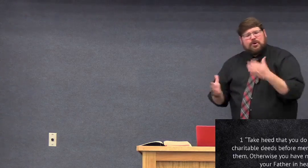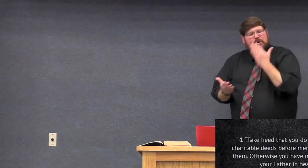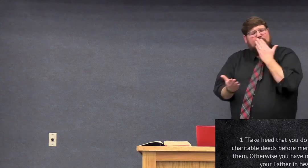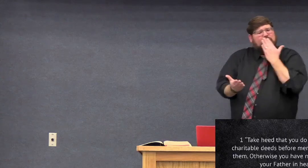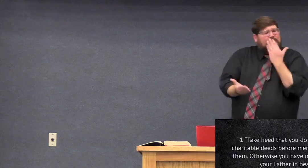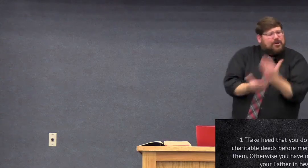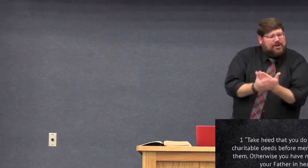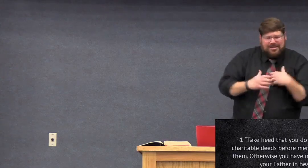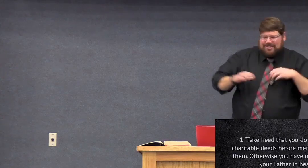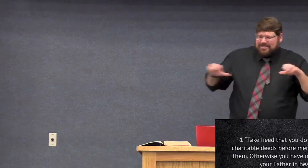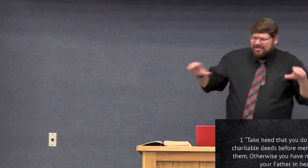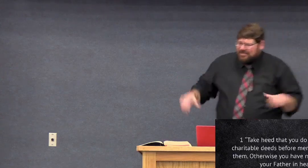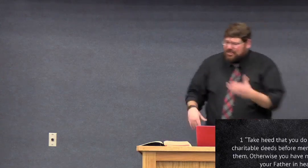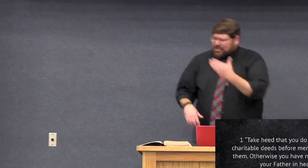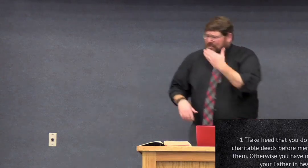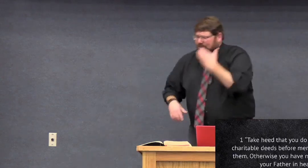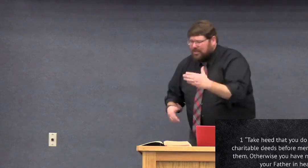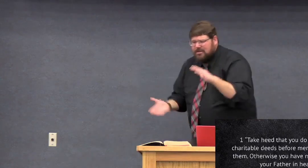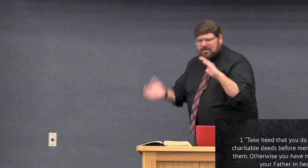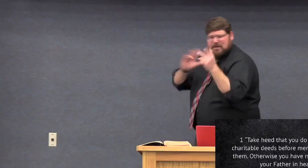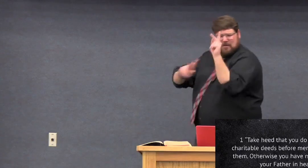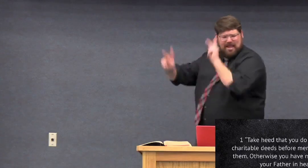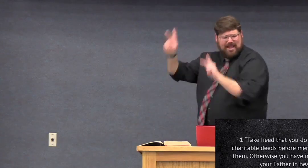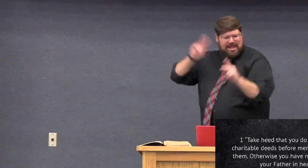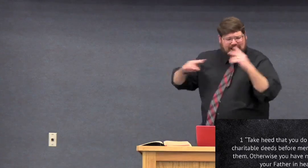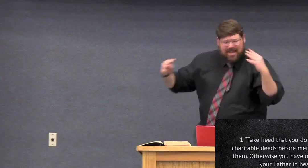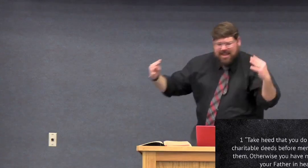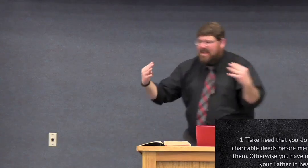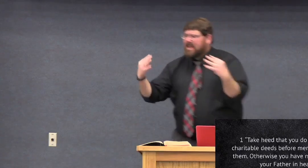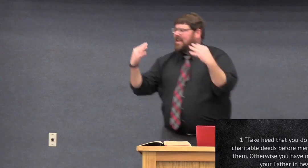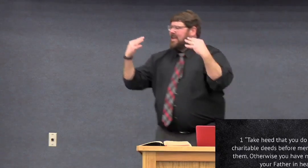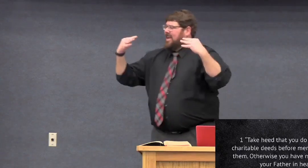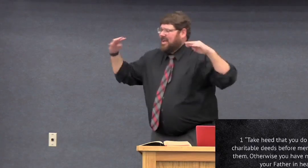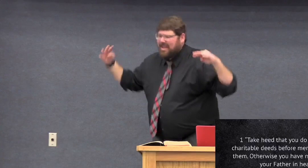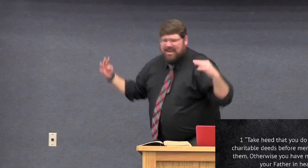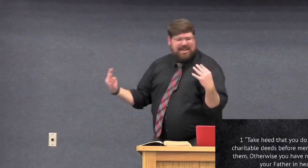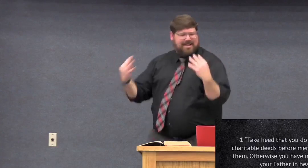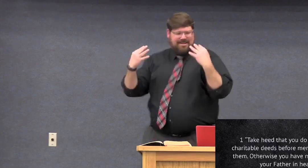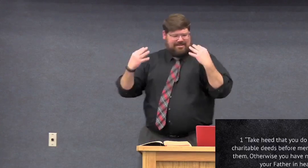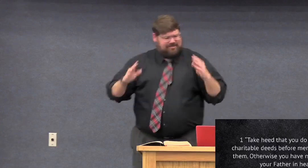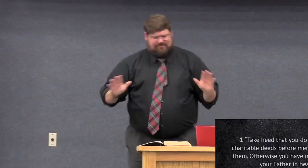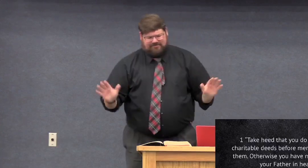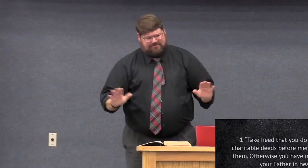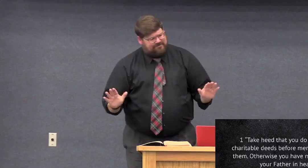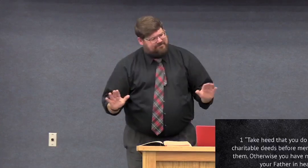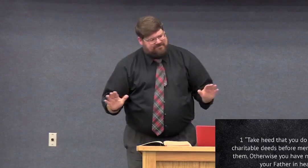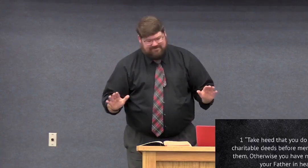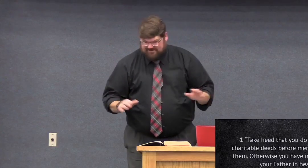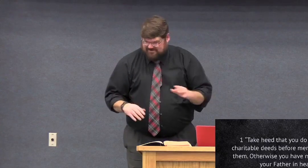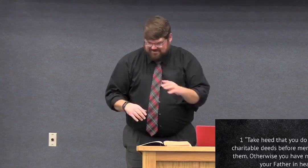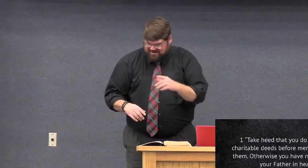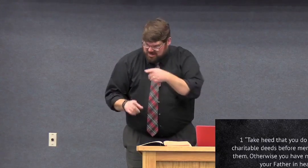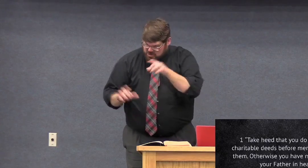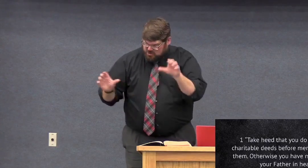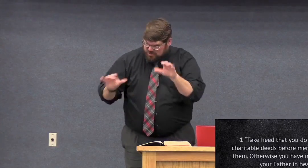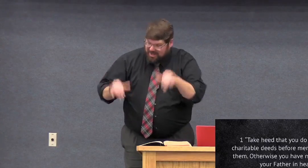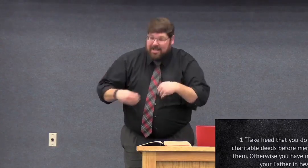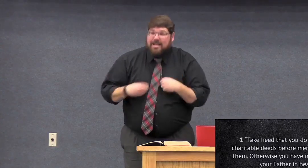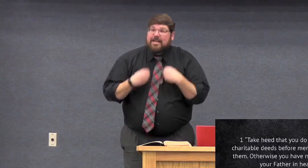hypocrites. Jesus said, take heed that you don't do your charitable deeds before men to be seen by them. If